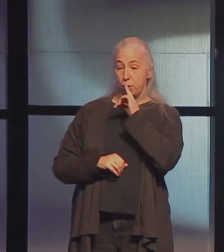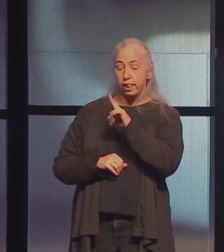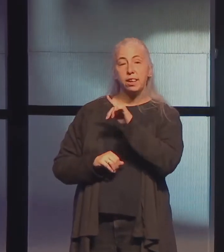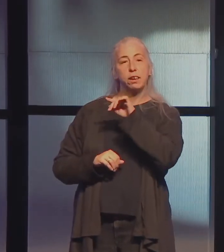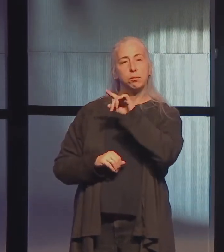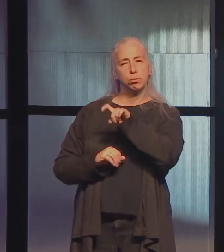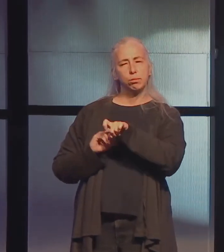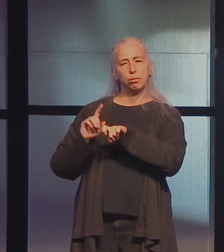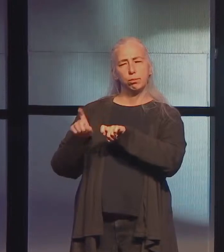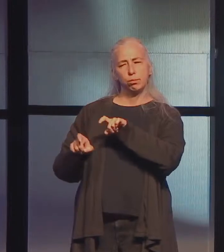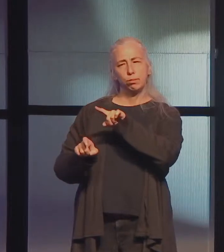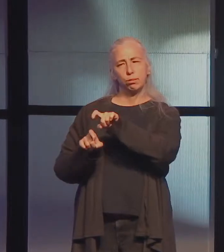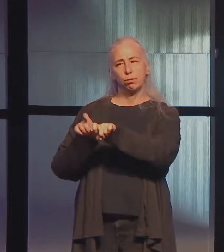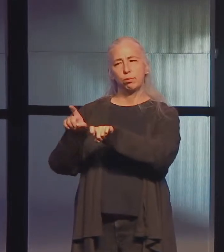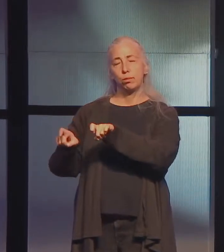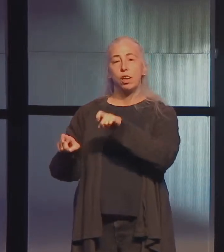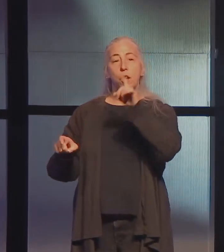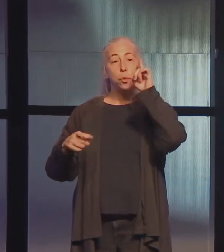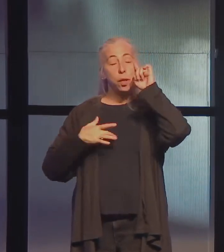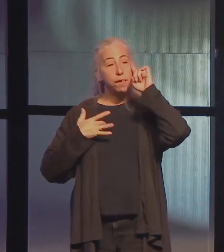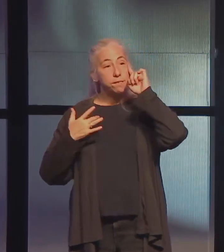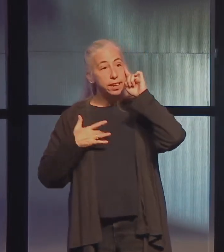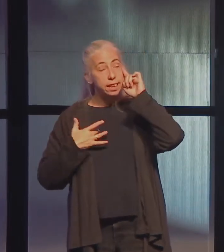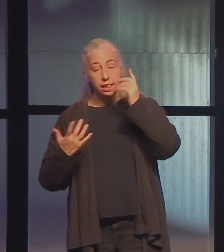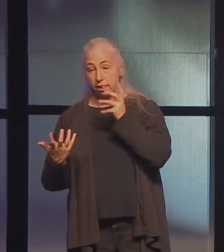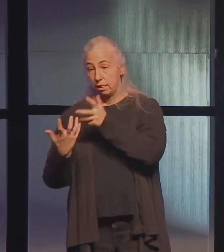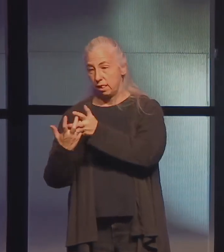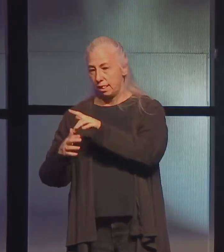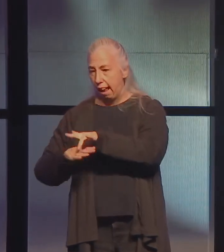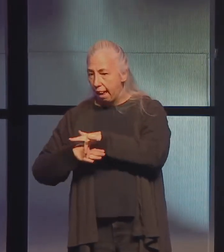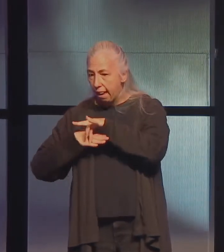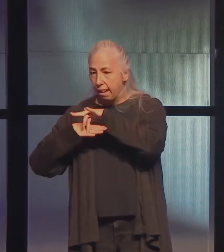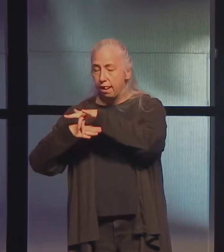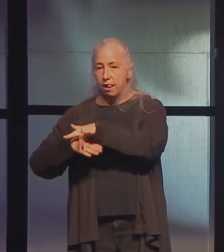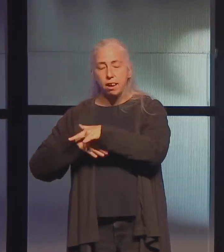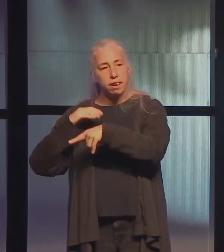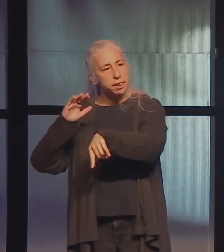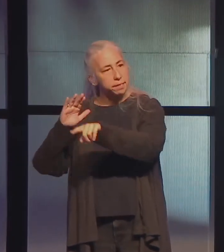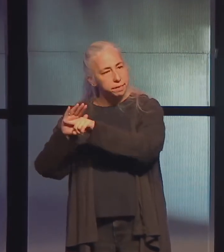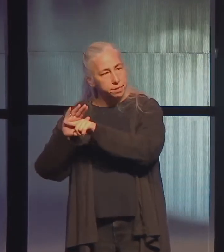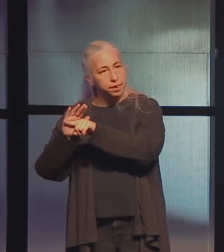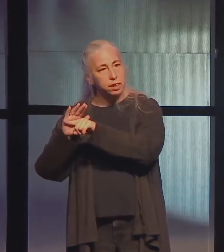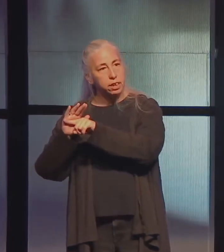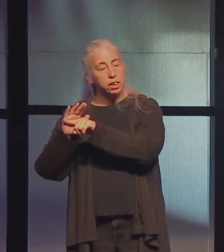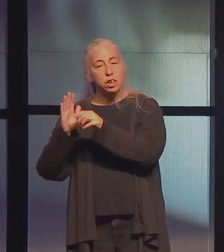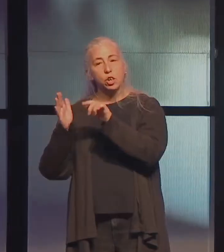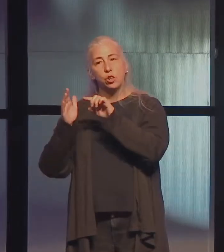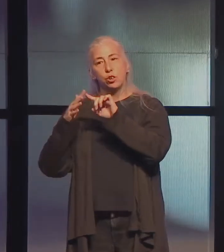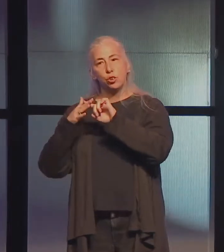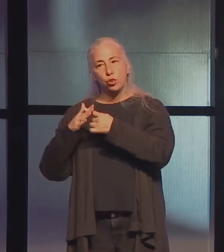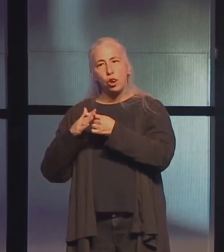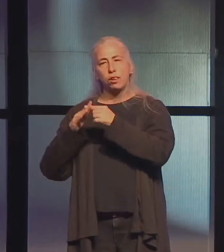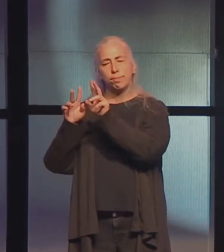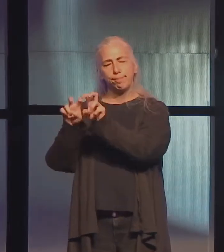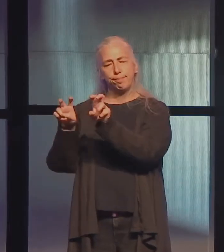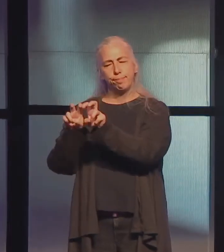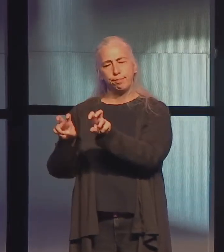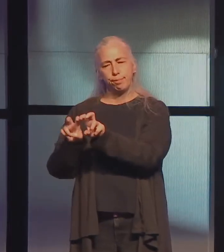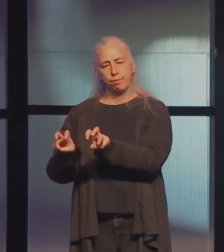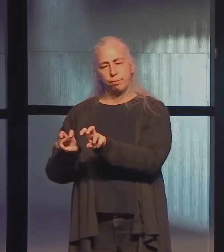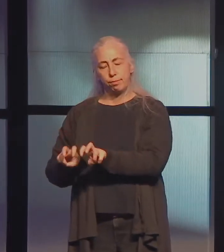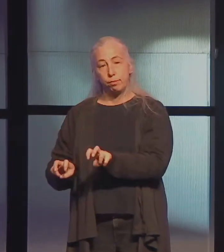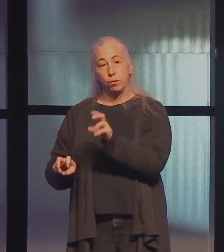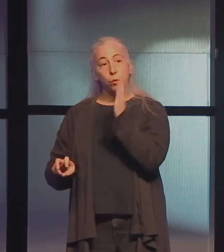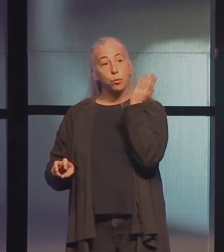feelings that are products of schemas in our lives that stick because of the negativity bias, when we start asking these kinds of questions, you know what happens?